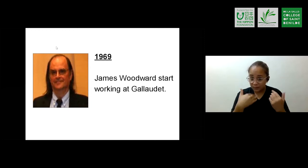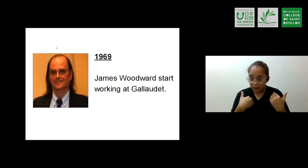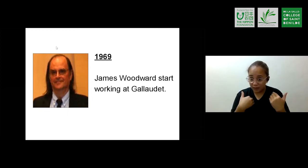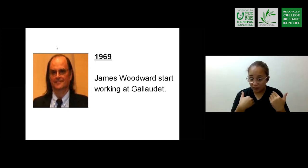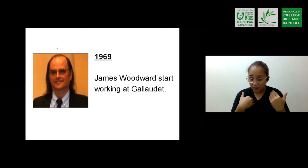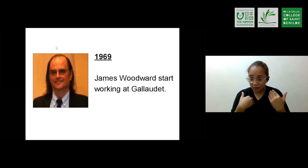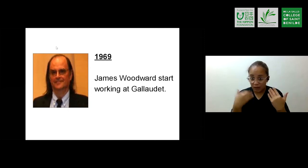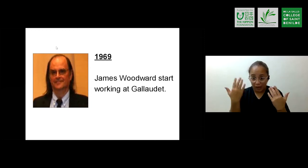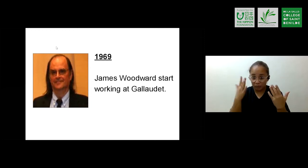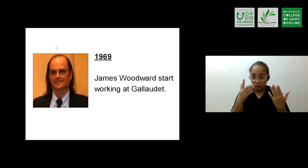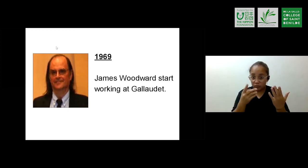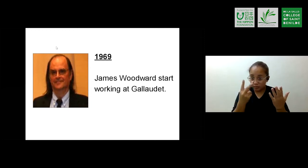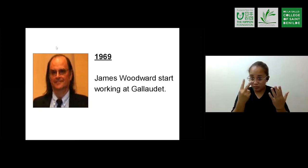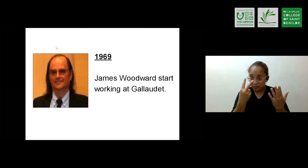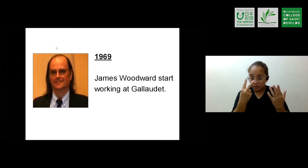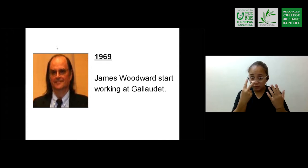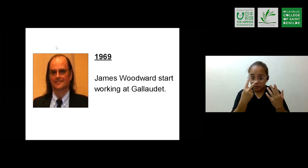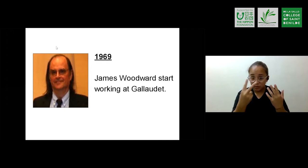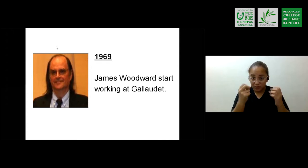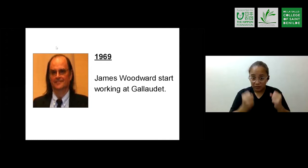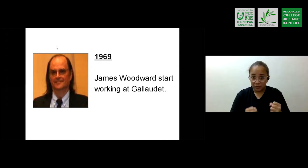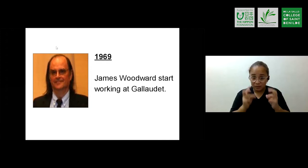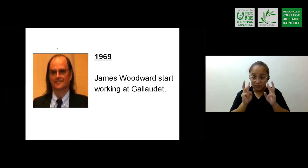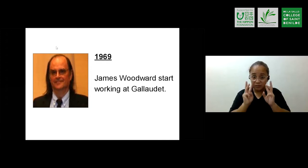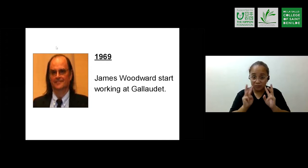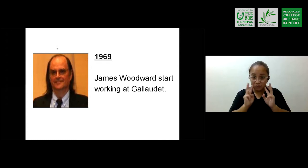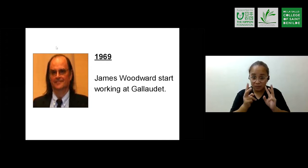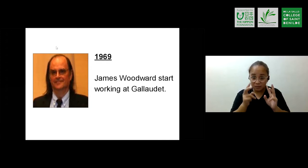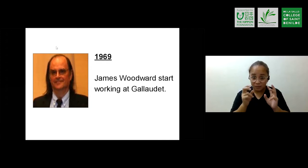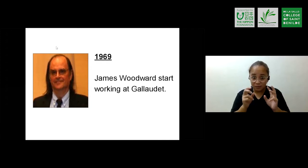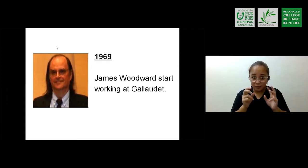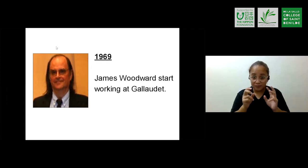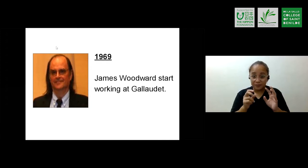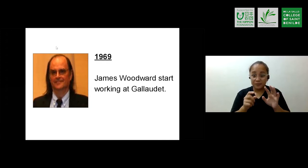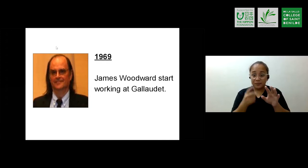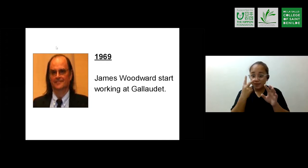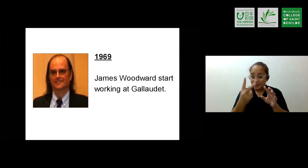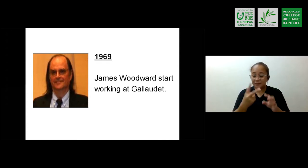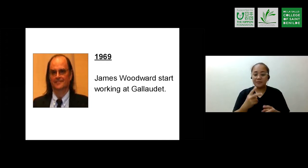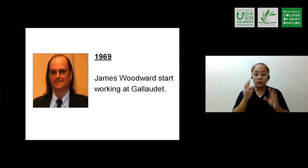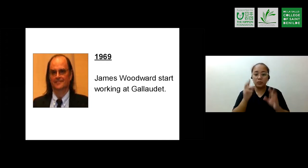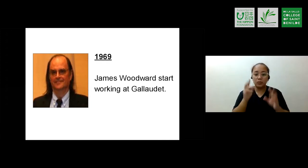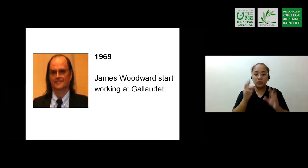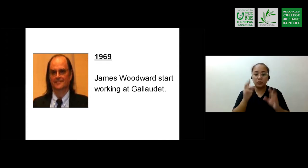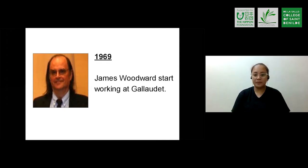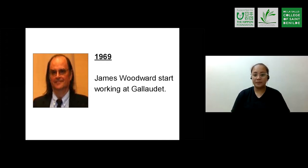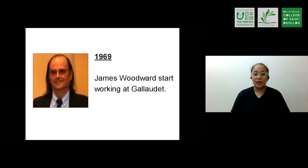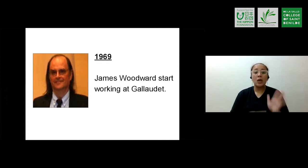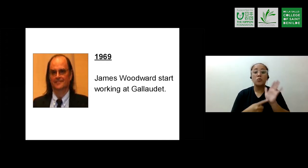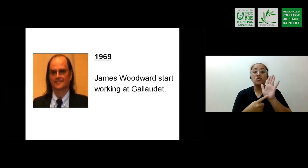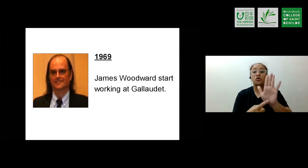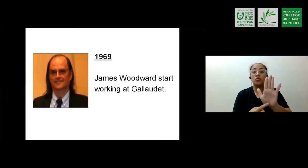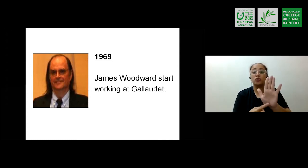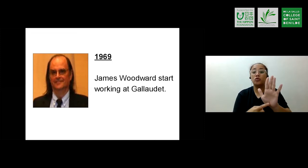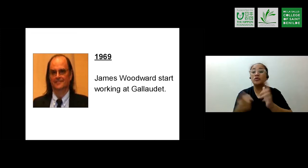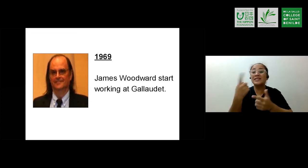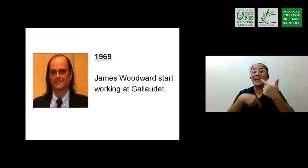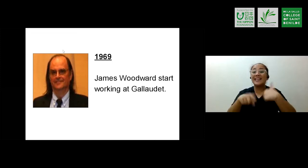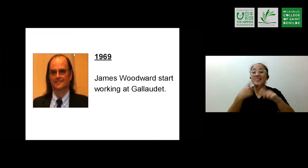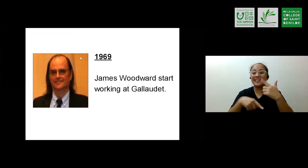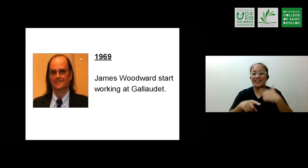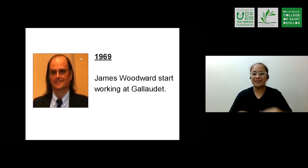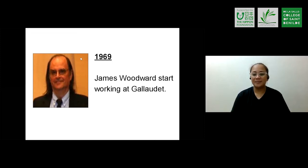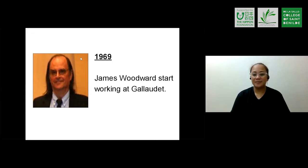can try this here. Okay, so I will show you some sign. So what's